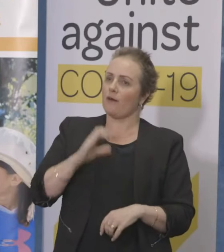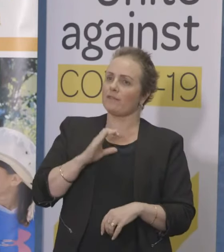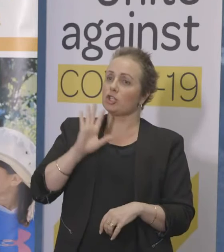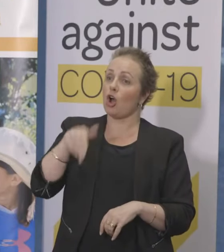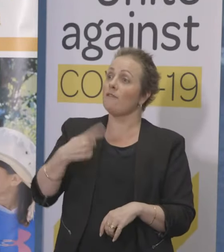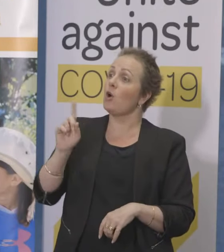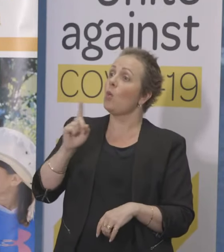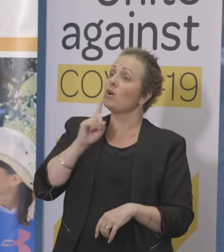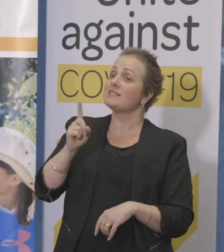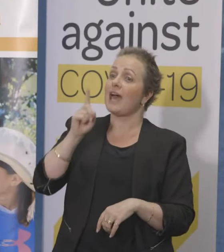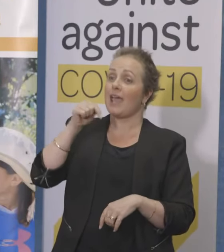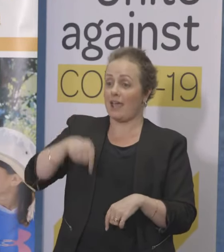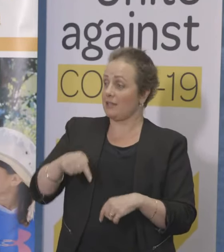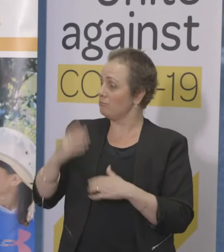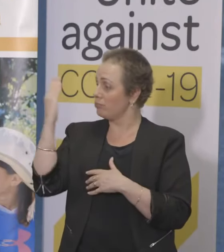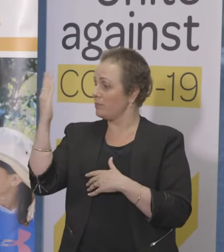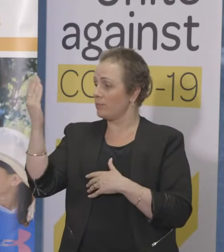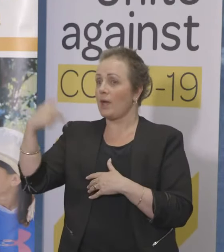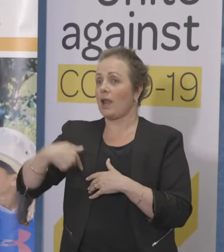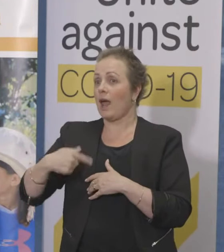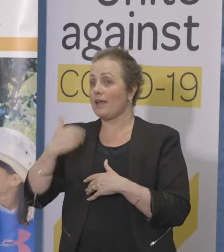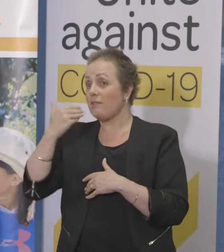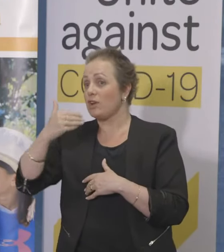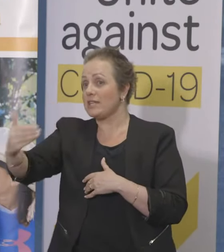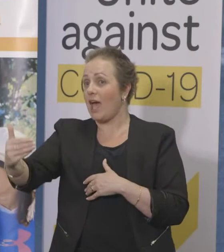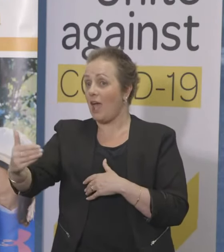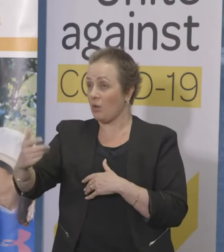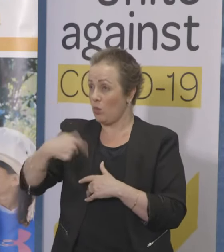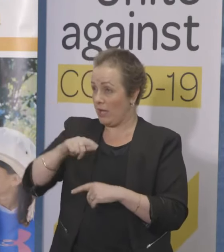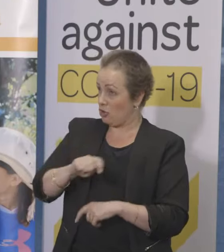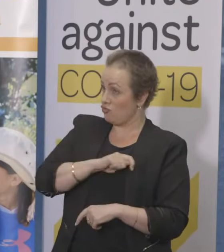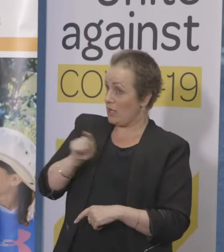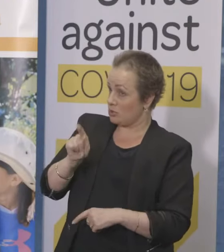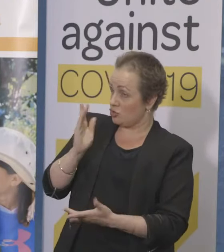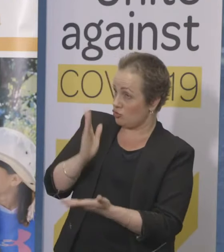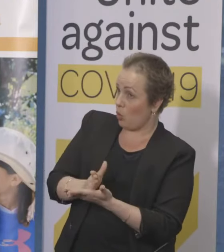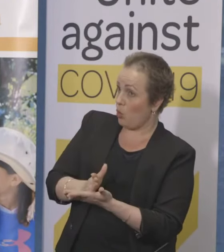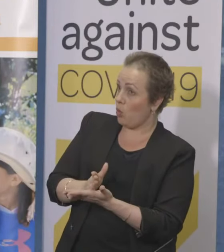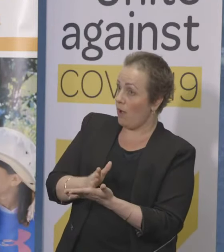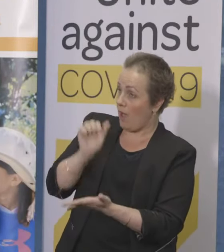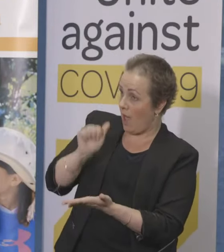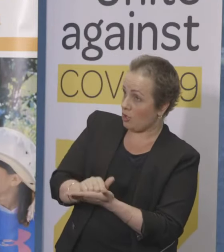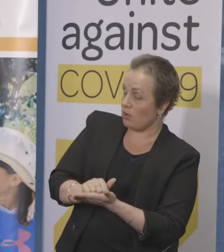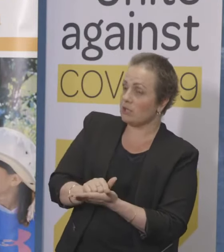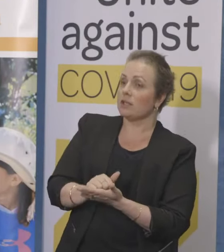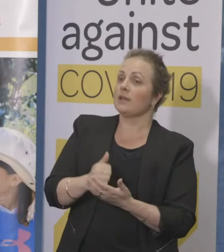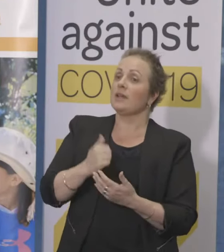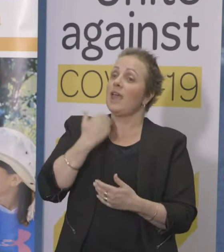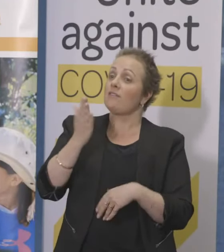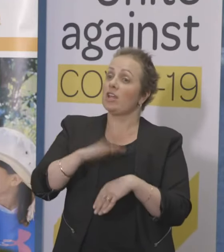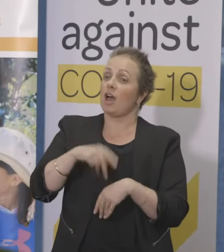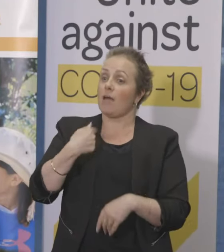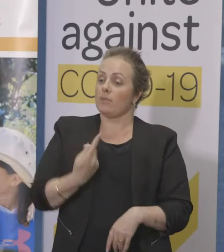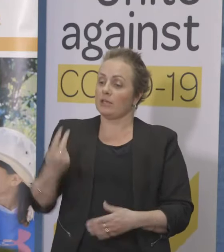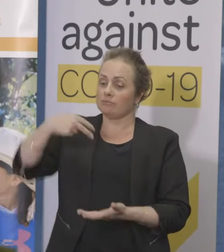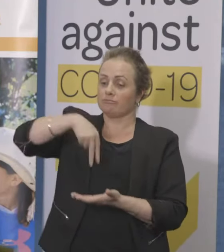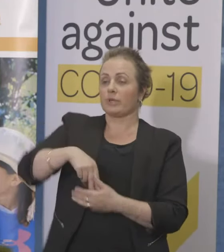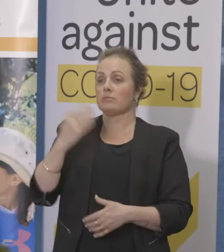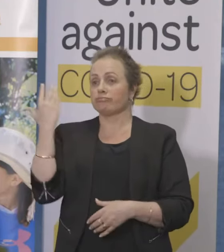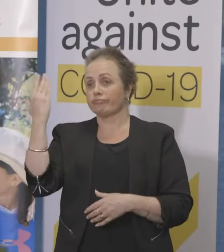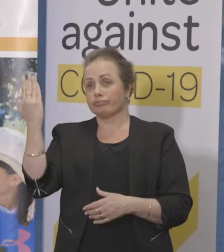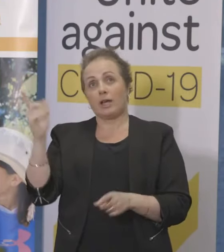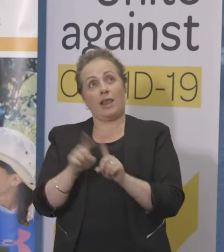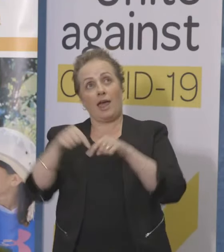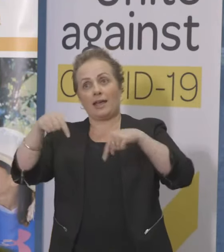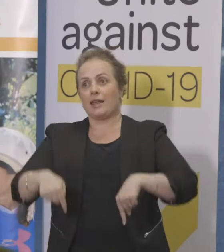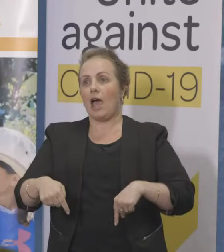in the daily press conferences is actually accurate? So what I just want to reiterate is what I say when I'm up here speaking with you is based on